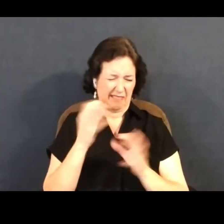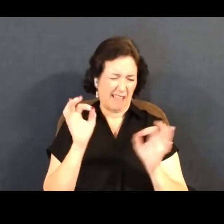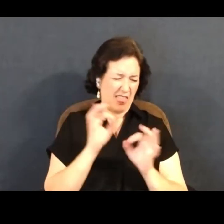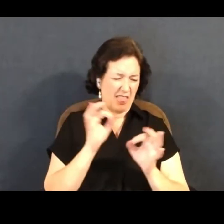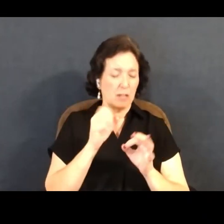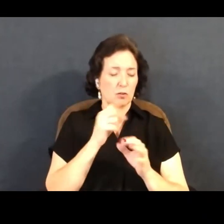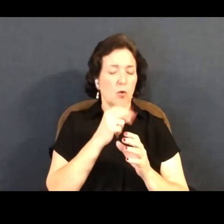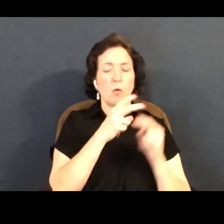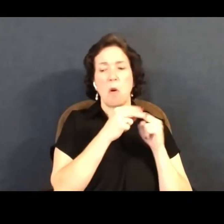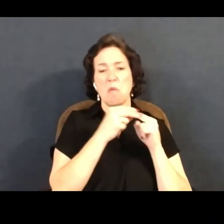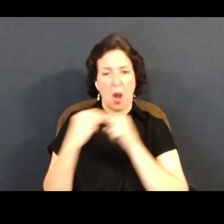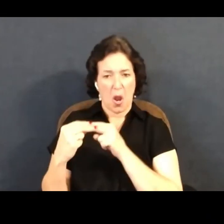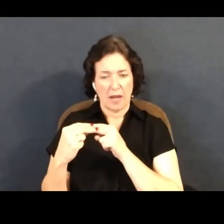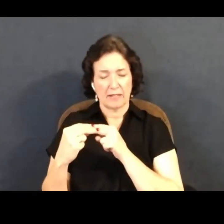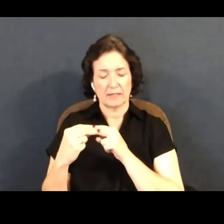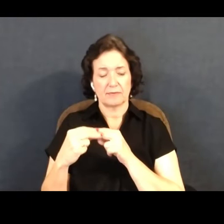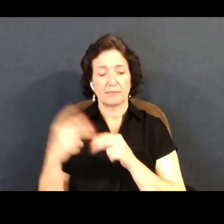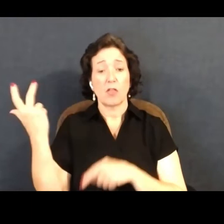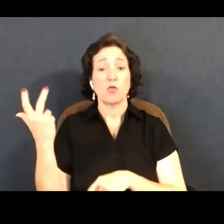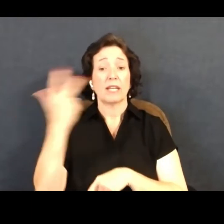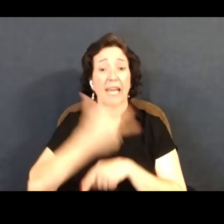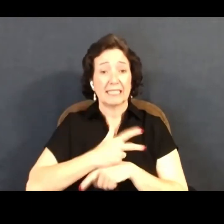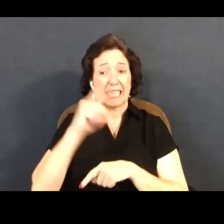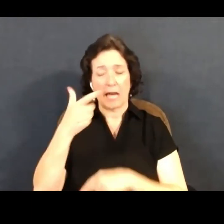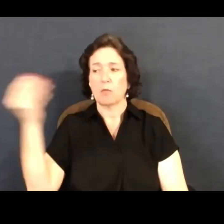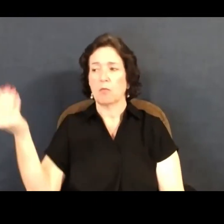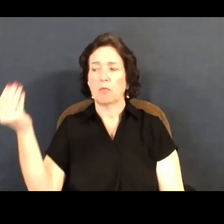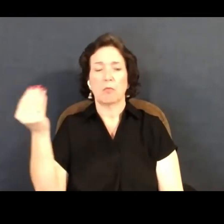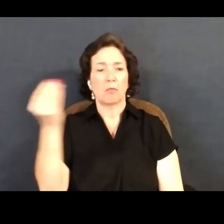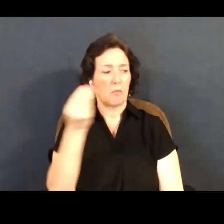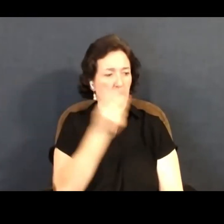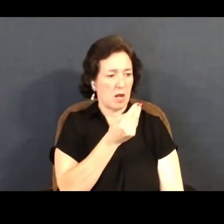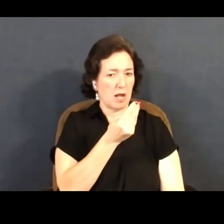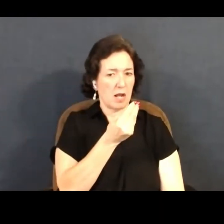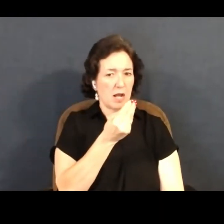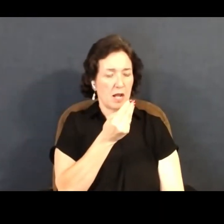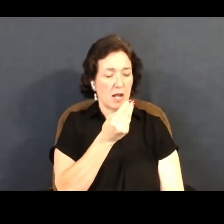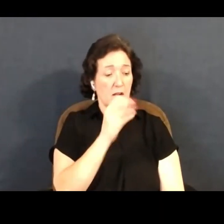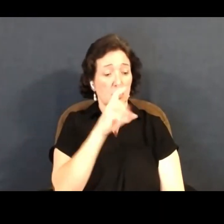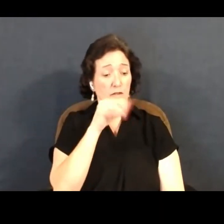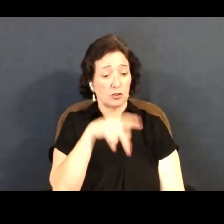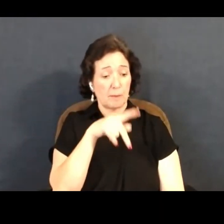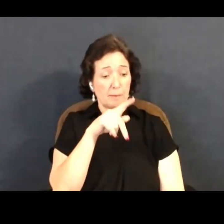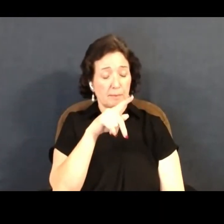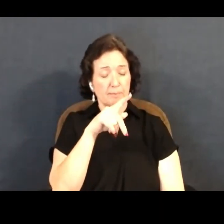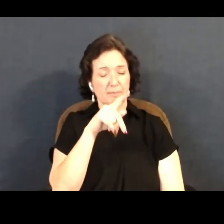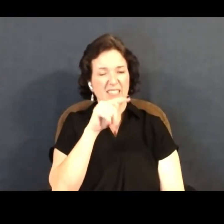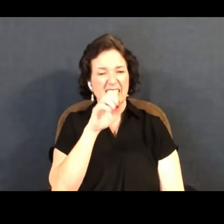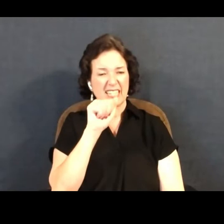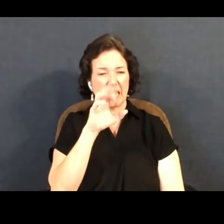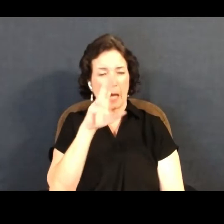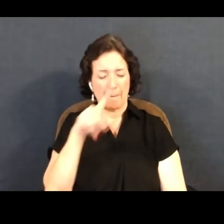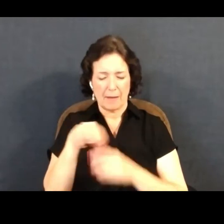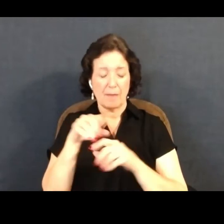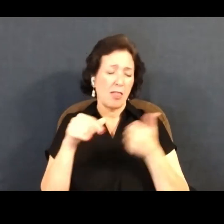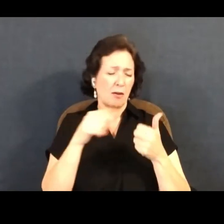is lent. And 3 days later, he brings it back. In this hand, a chipped teacup, in this hand, a beautiful little